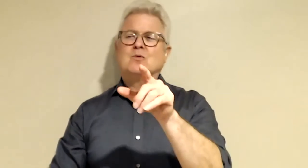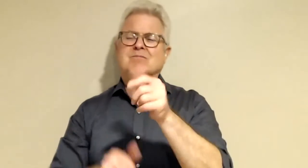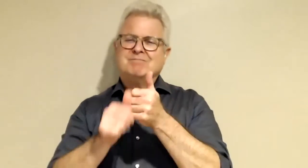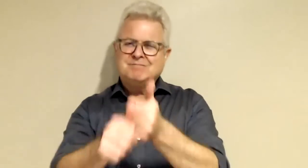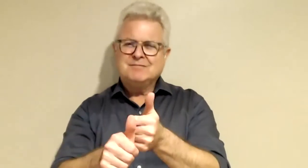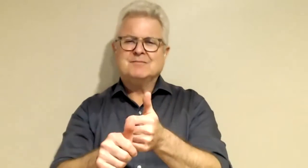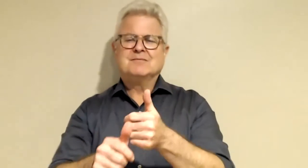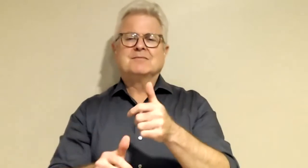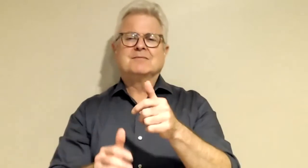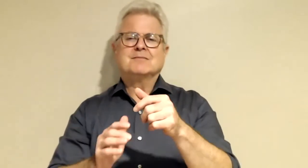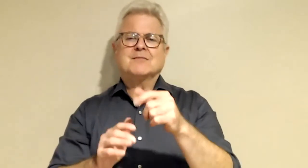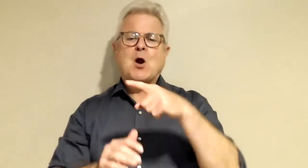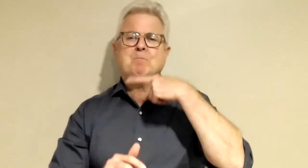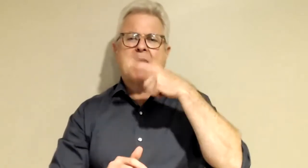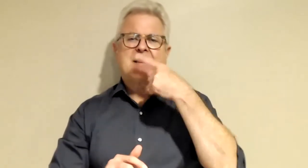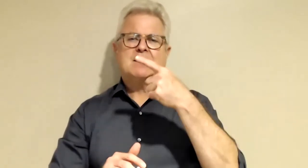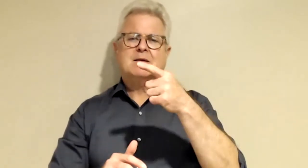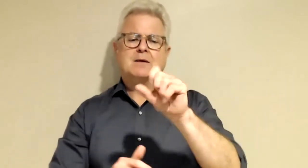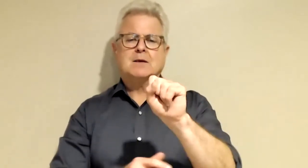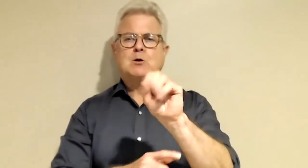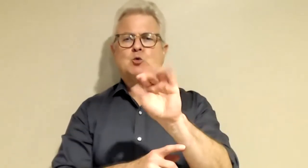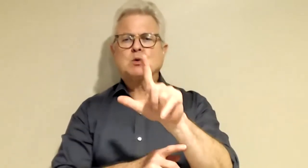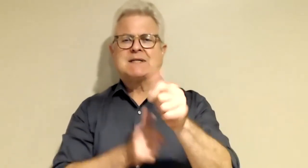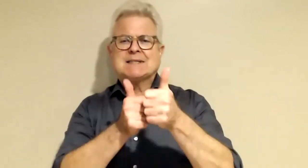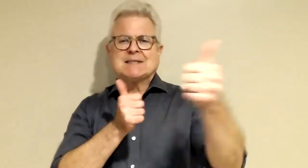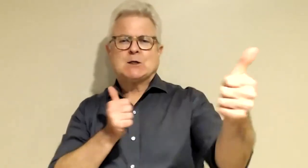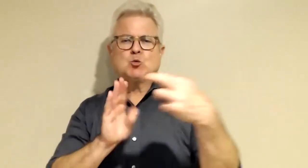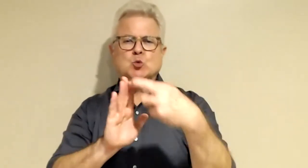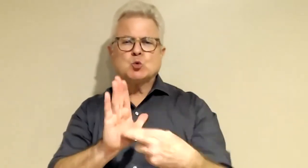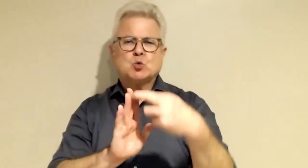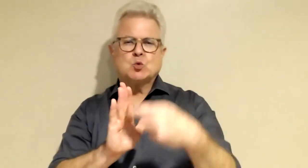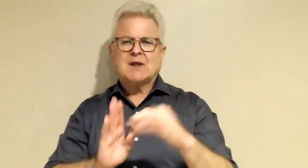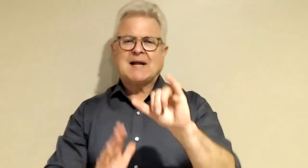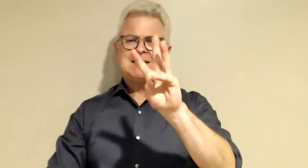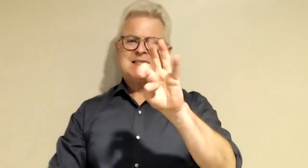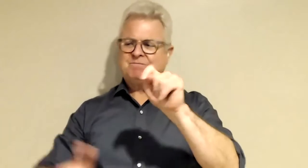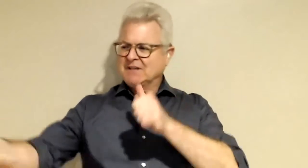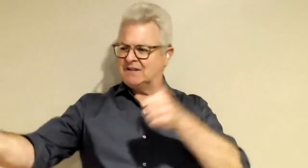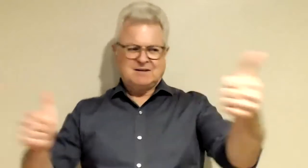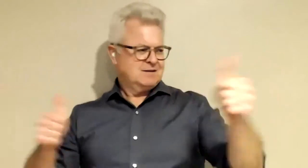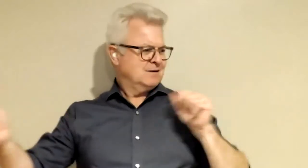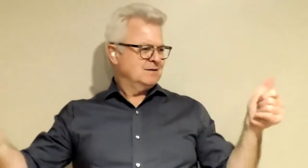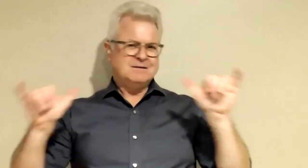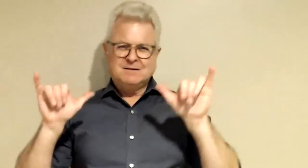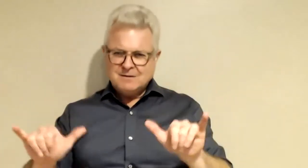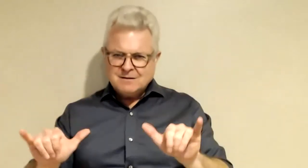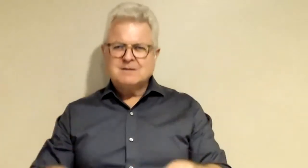prevent the spread of this COVID-19. Okay, maintain your social distancing of 6 feet